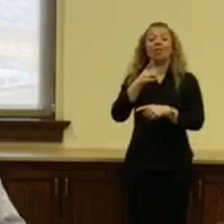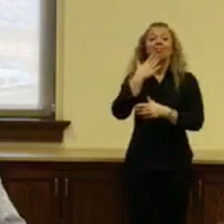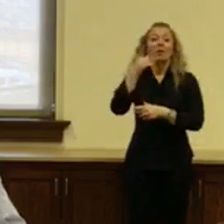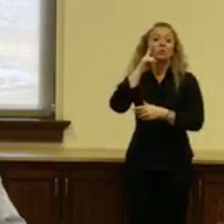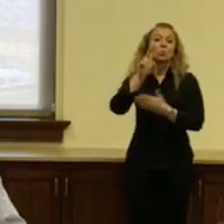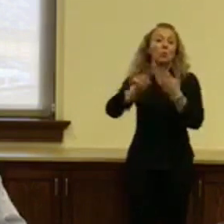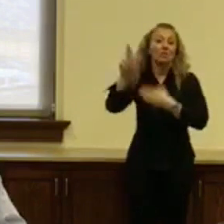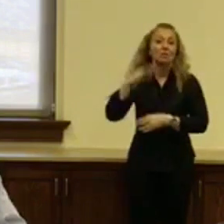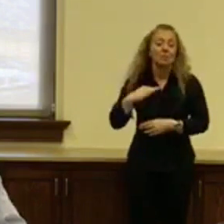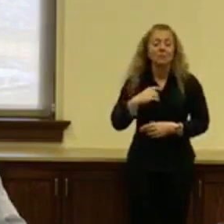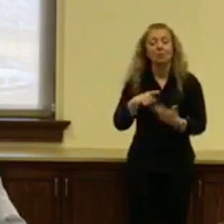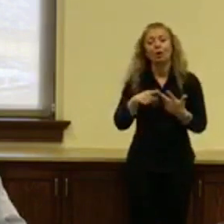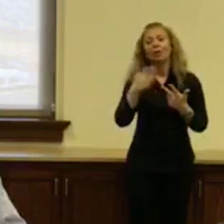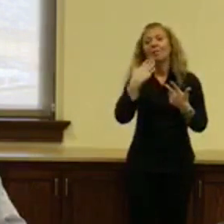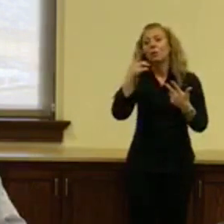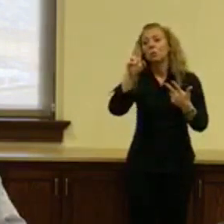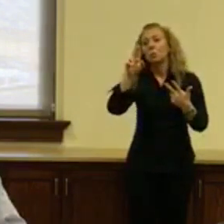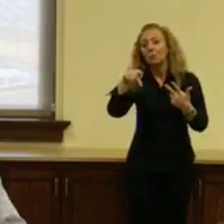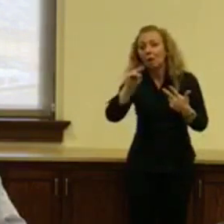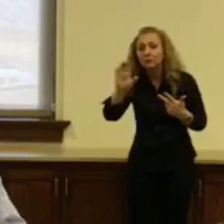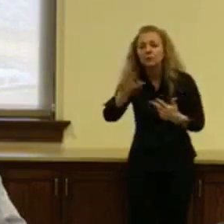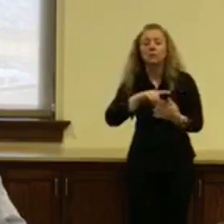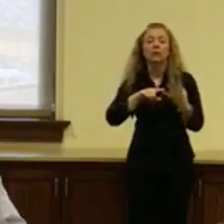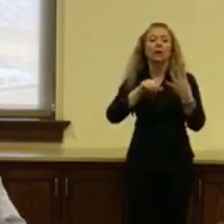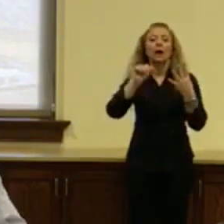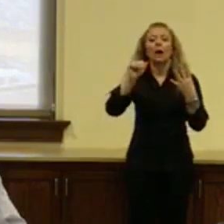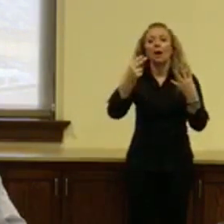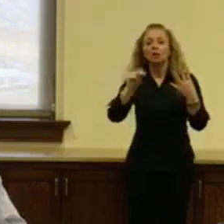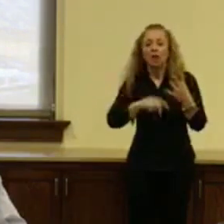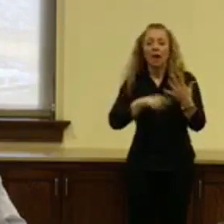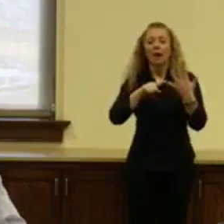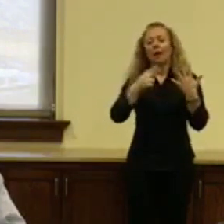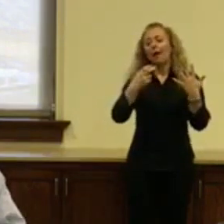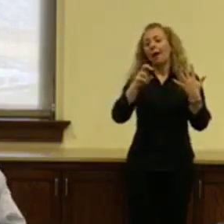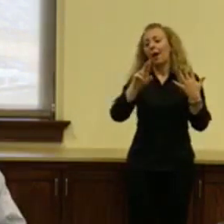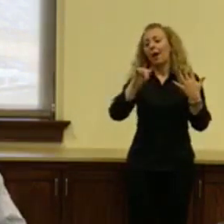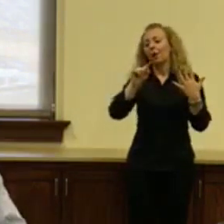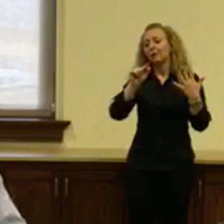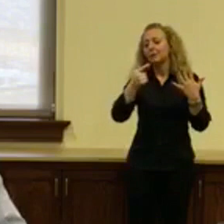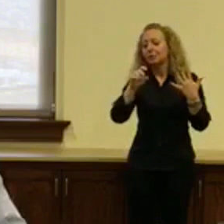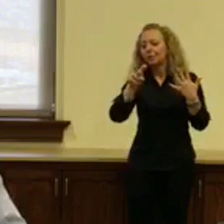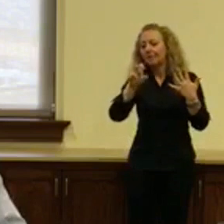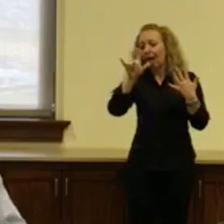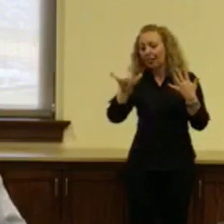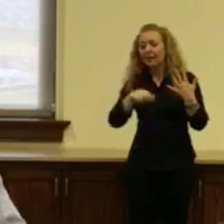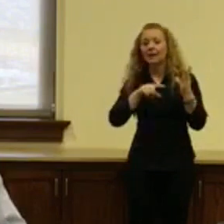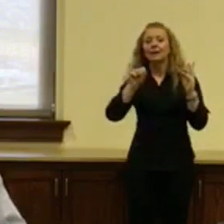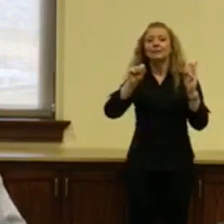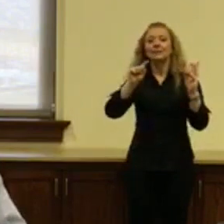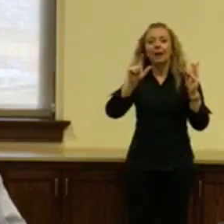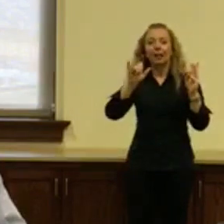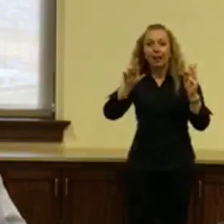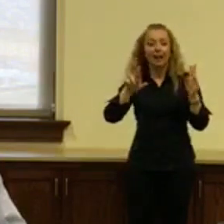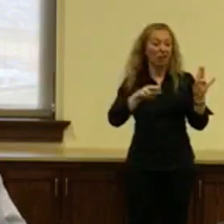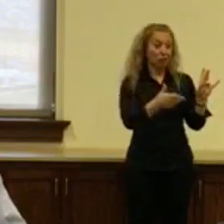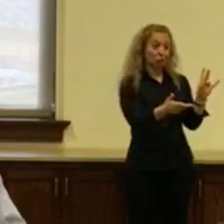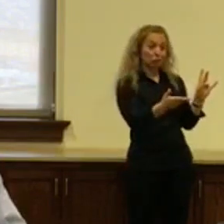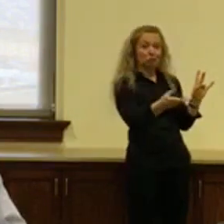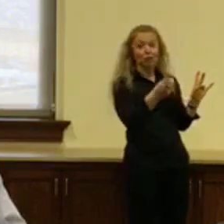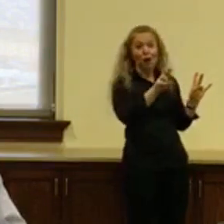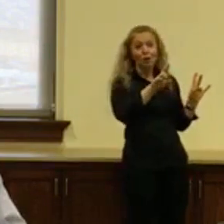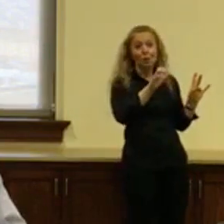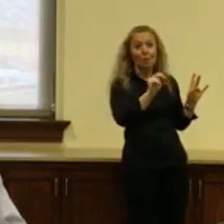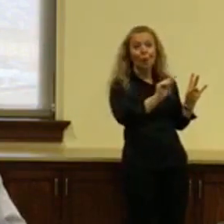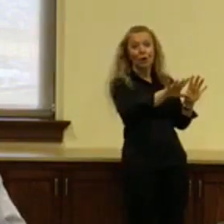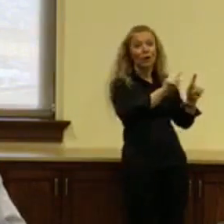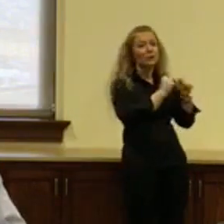Pittsburgh, UPMC, AHN, Heritage, St. Clair, and the Health Department, and Dr. Bogan and her team. The cooperation we